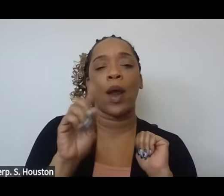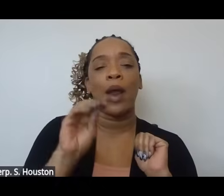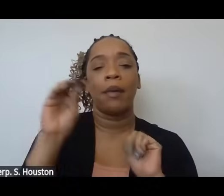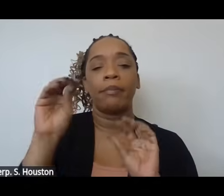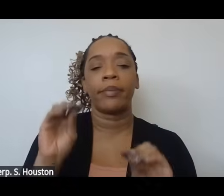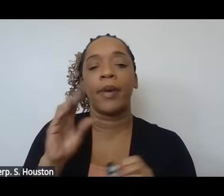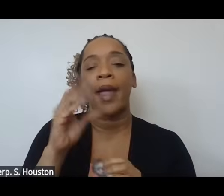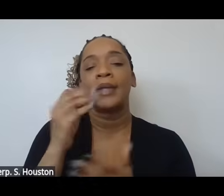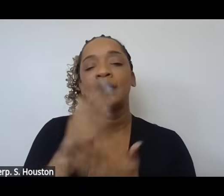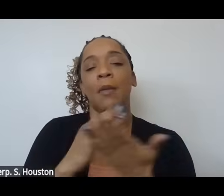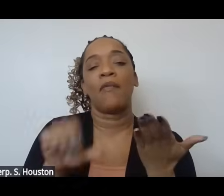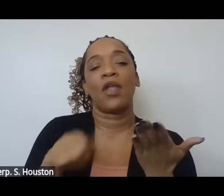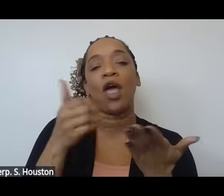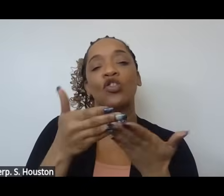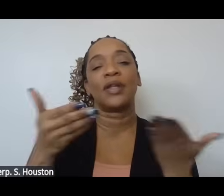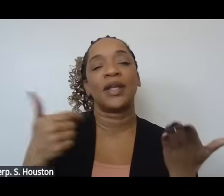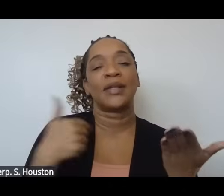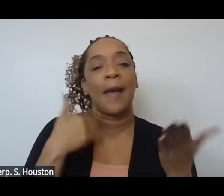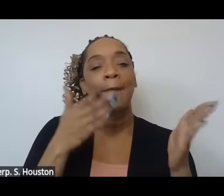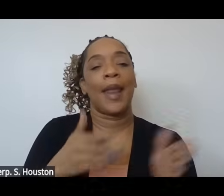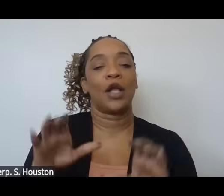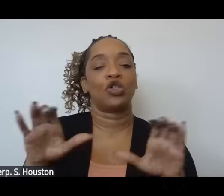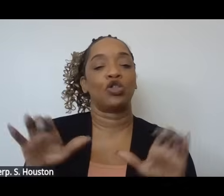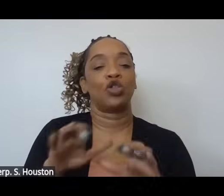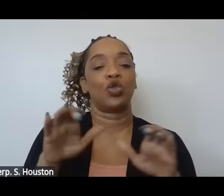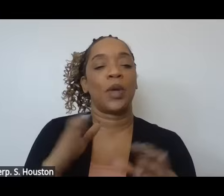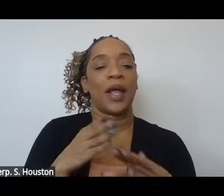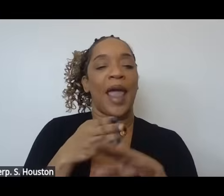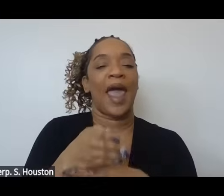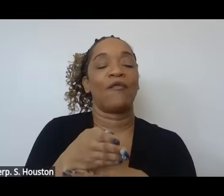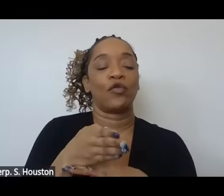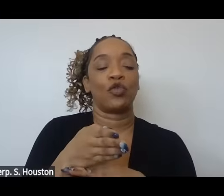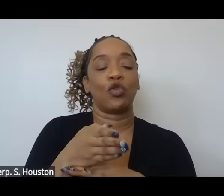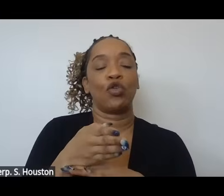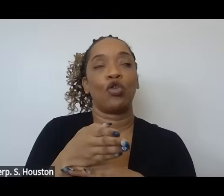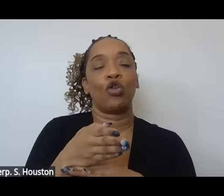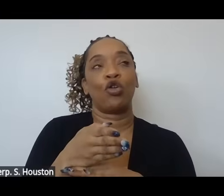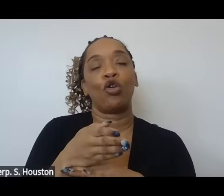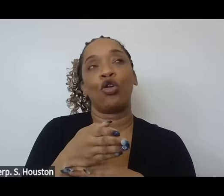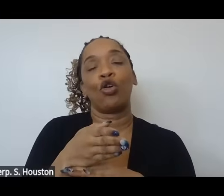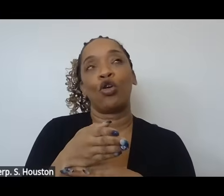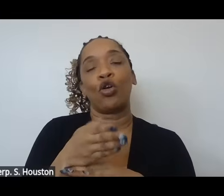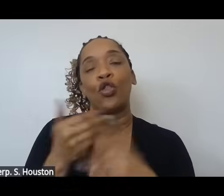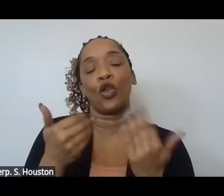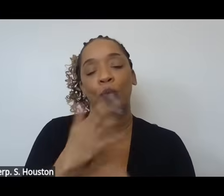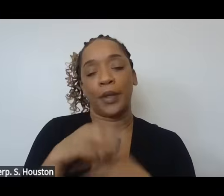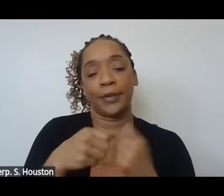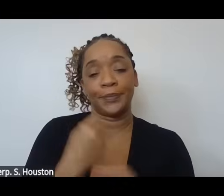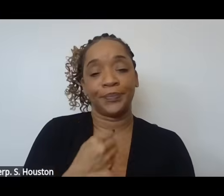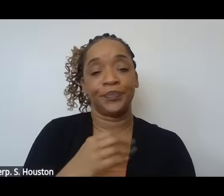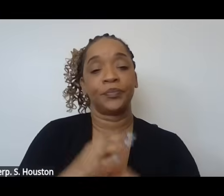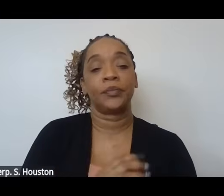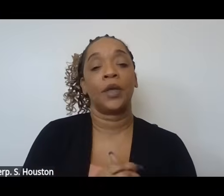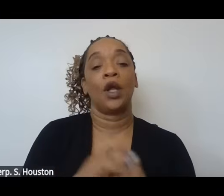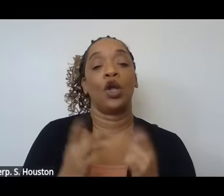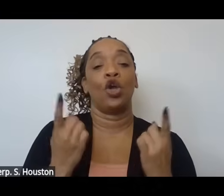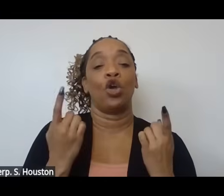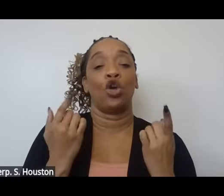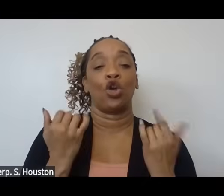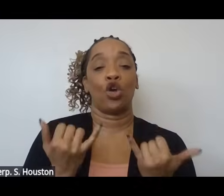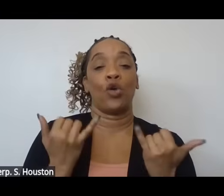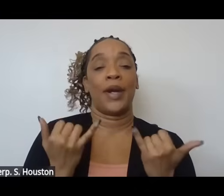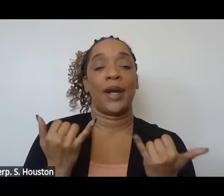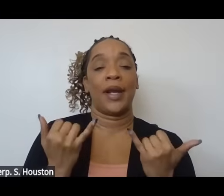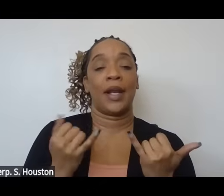after the first of the year as well. So currently, like if you look at the agenda at the top, it's everything's just on board